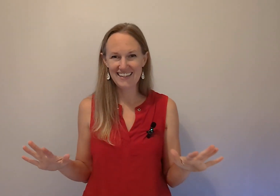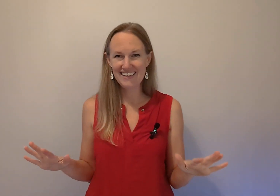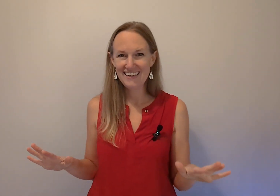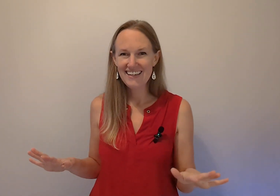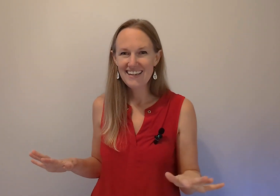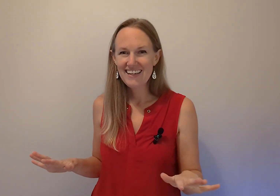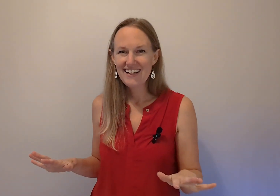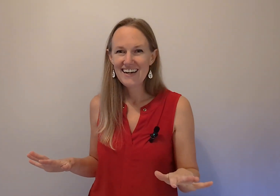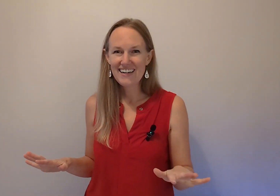done.